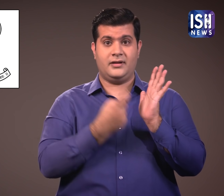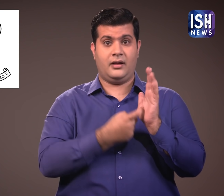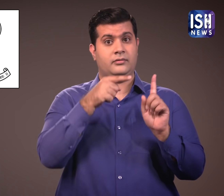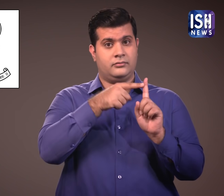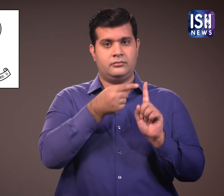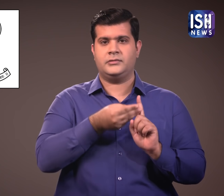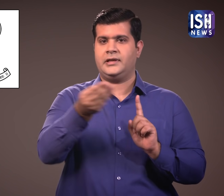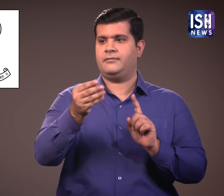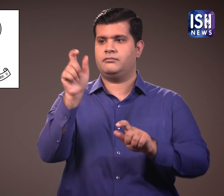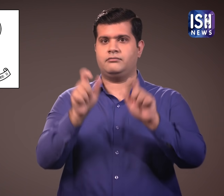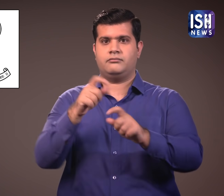9 new judges.